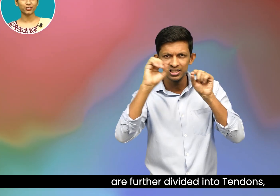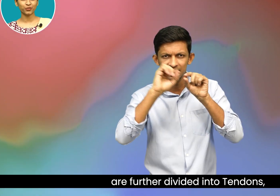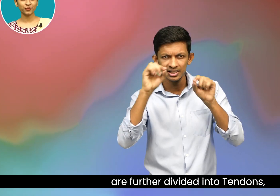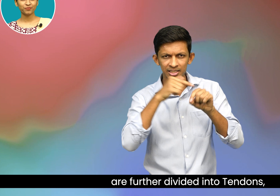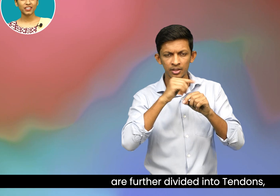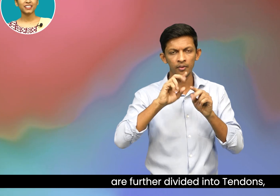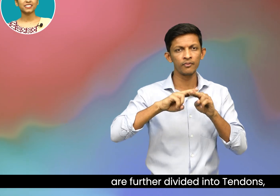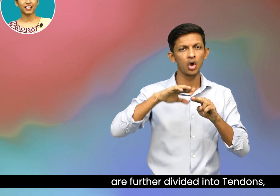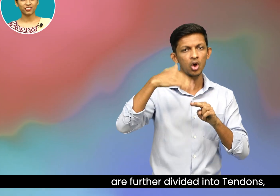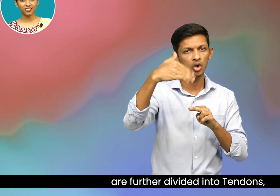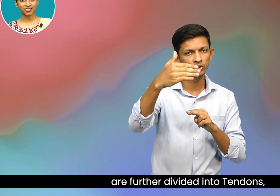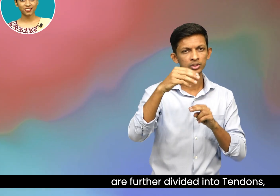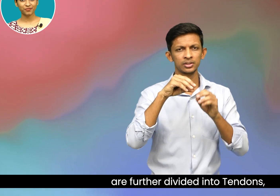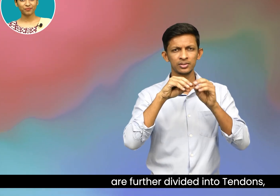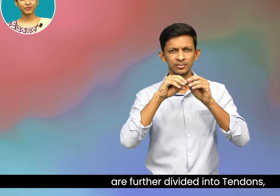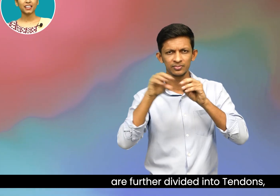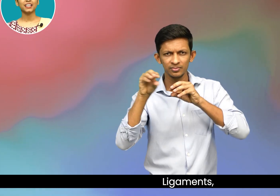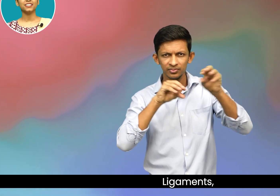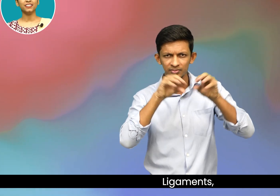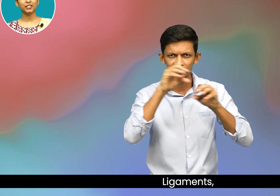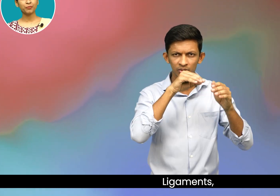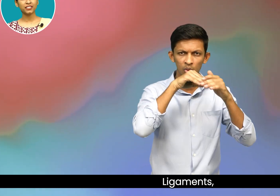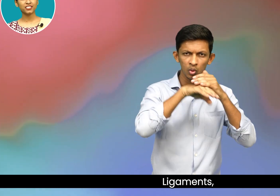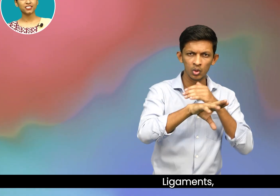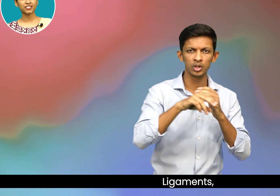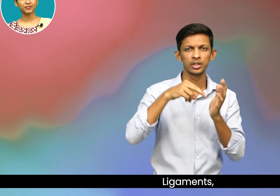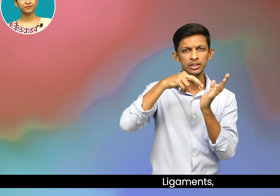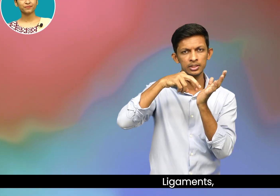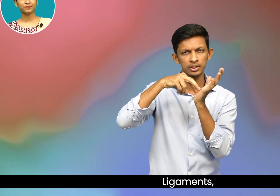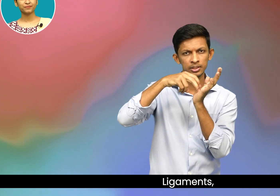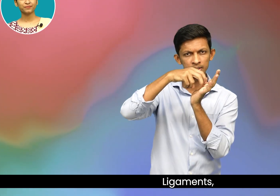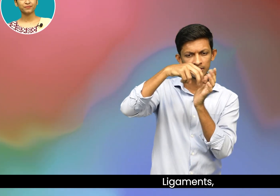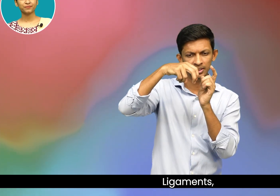divided into tendons, ligaments,